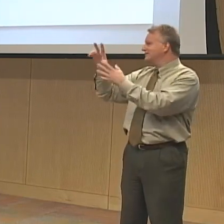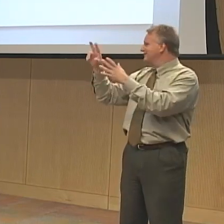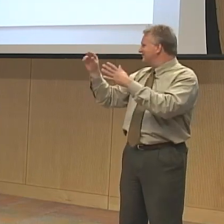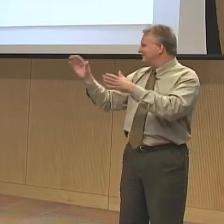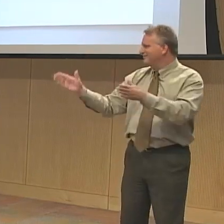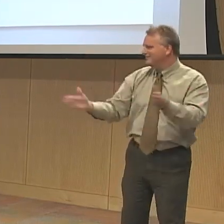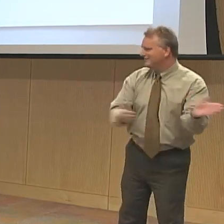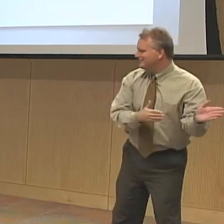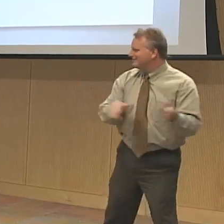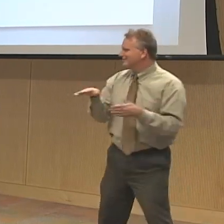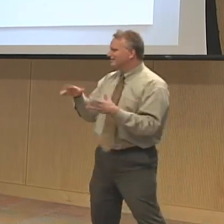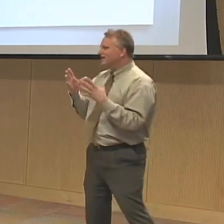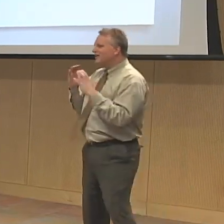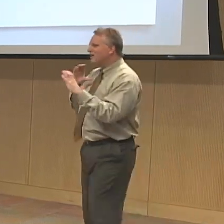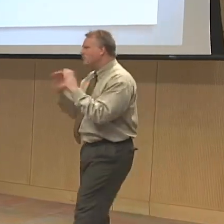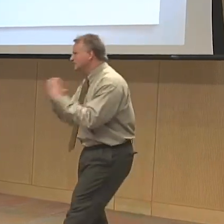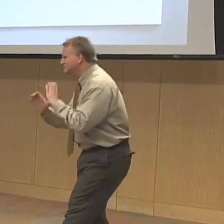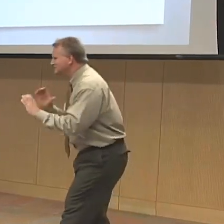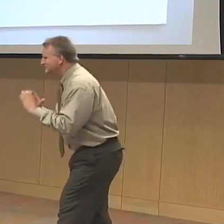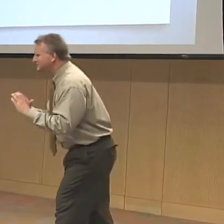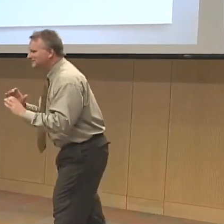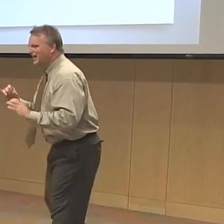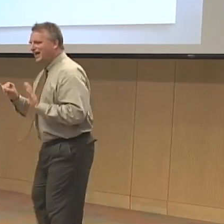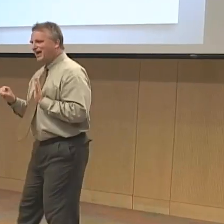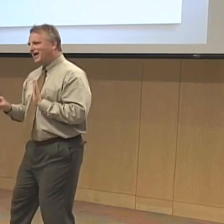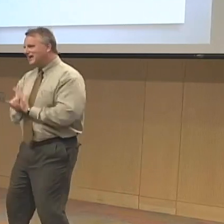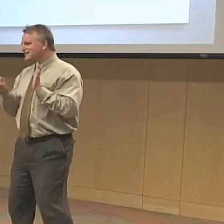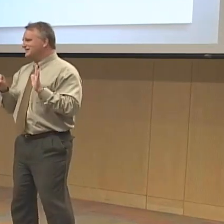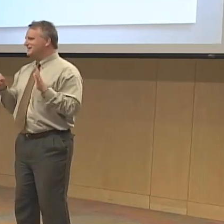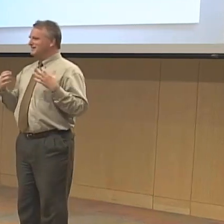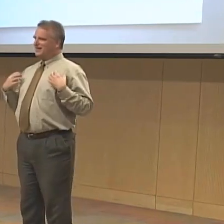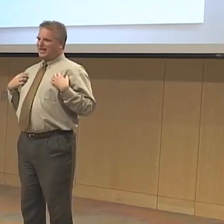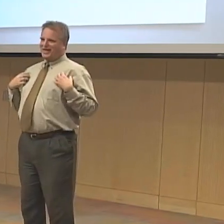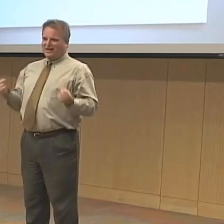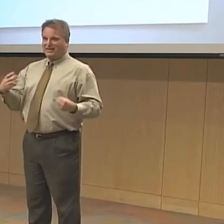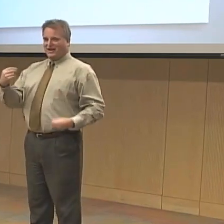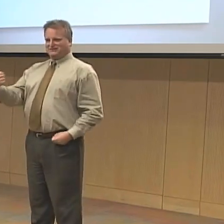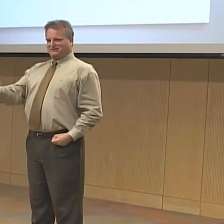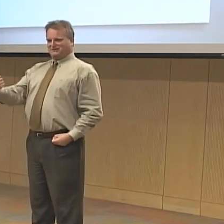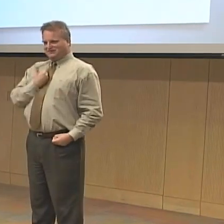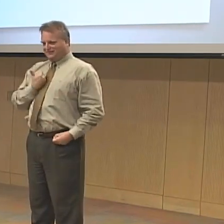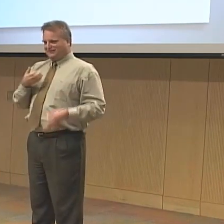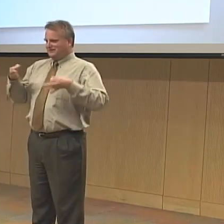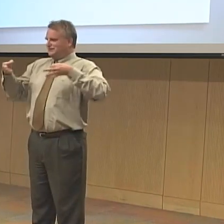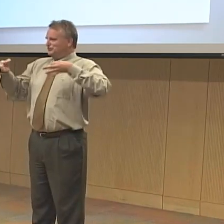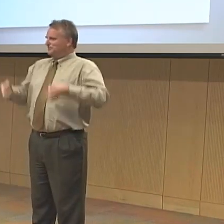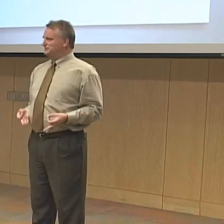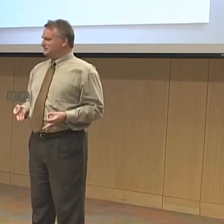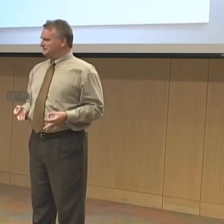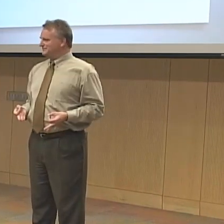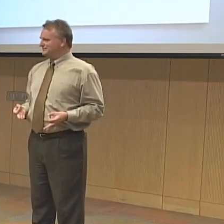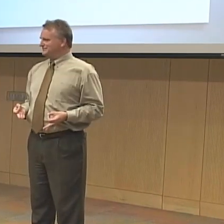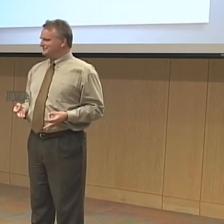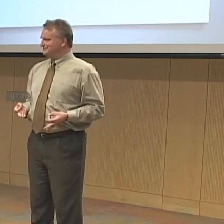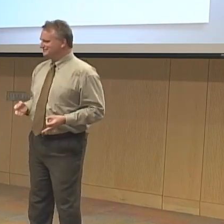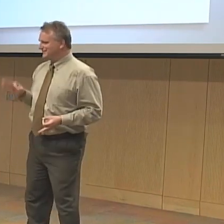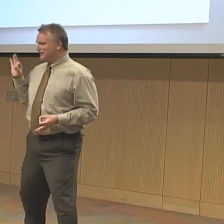and it wasn't the residential school or deaf culture as we traditionally had known it. It's more of self-determination and deaf